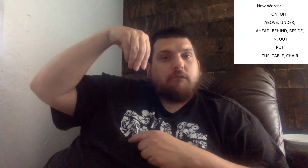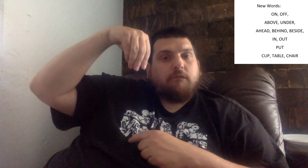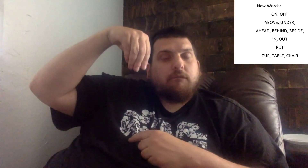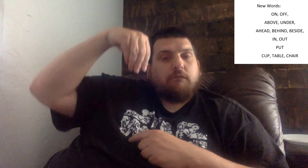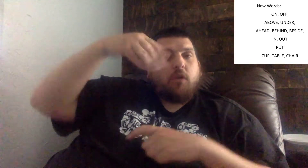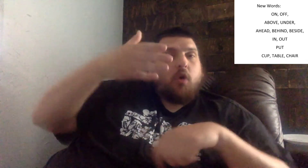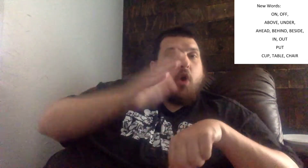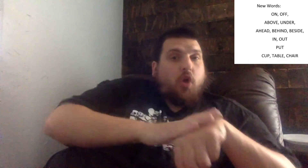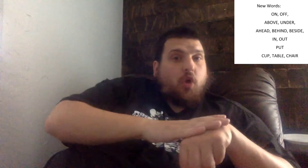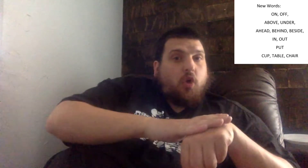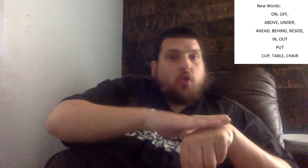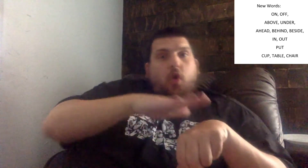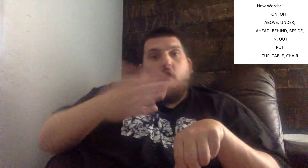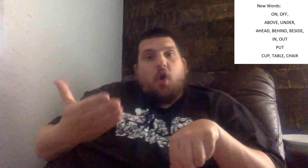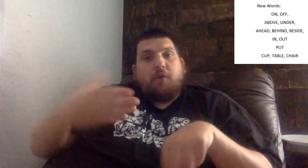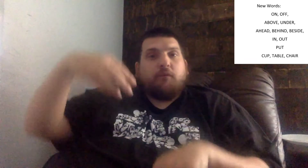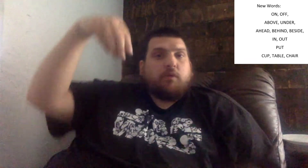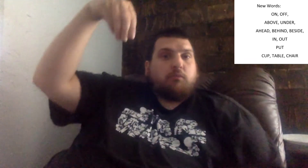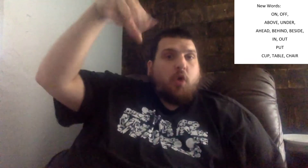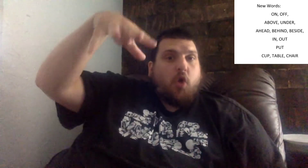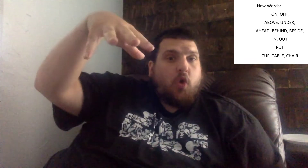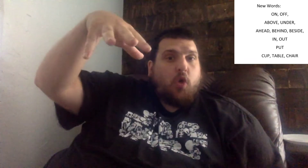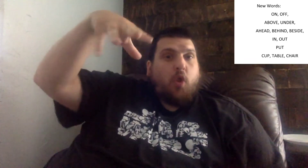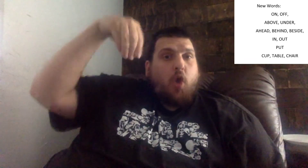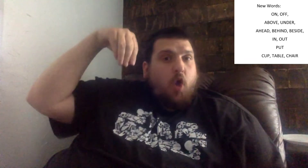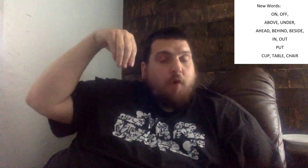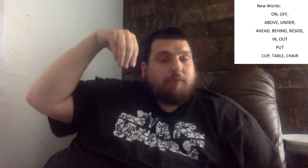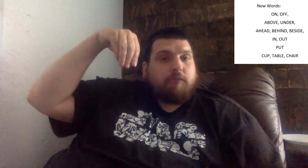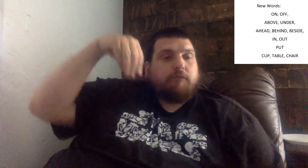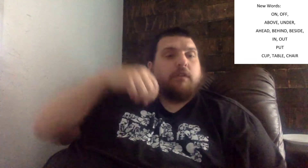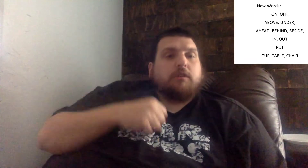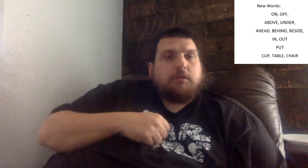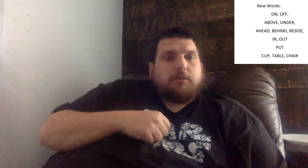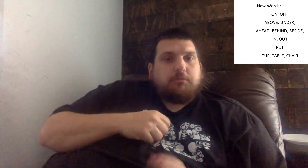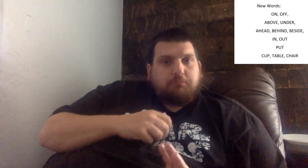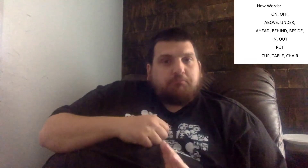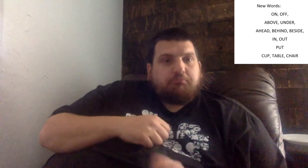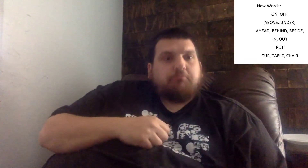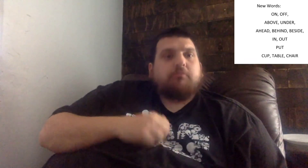off. On, off, on, off.